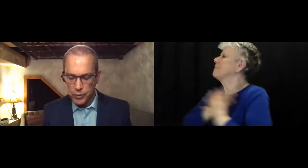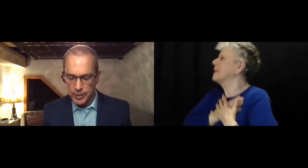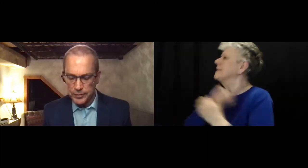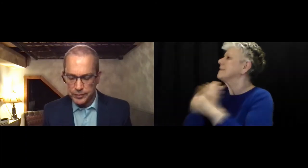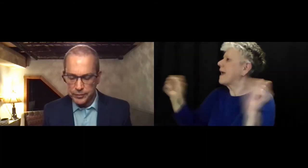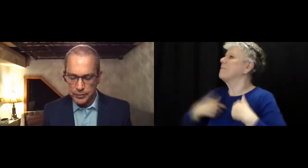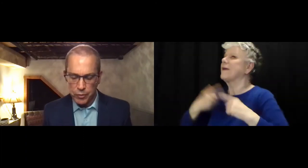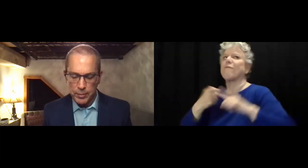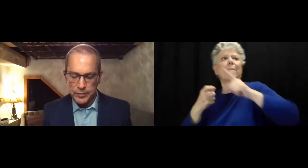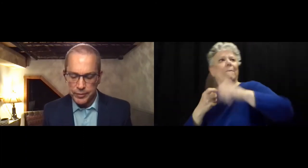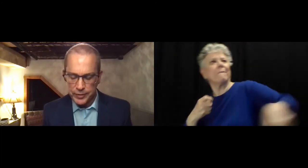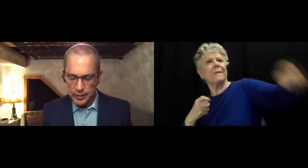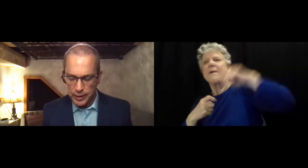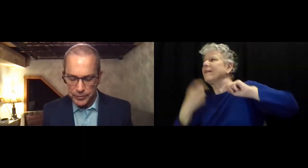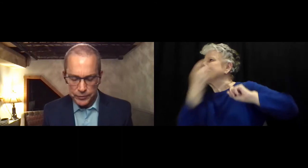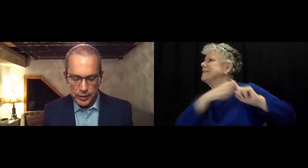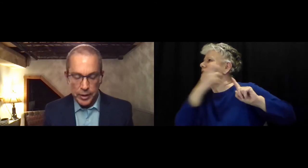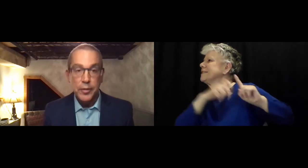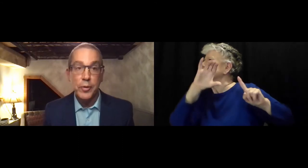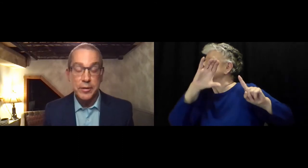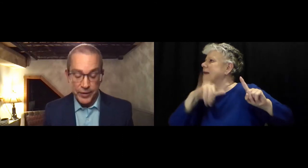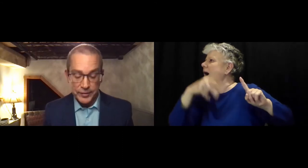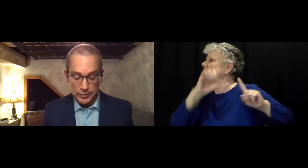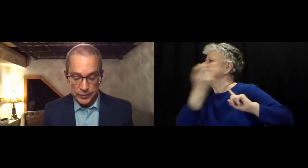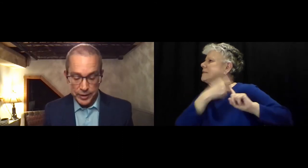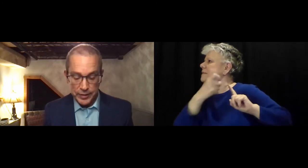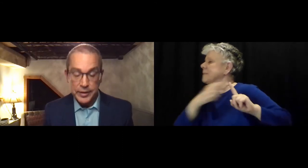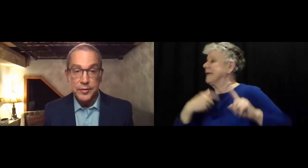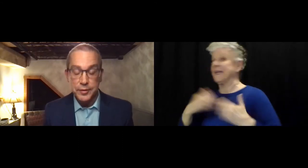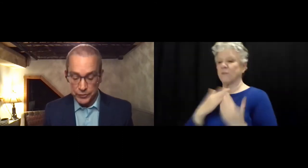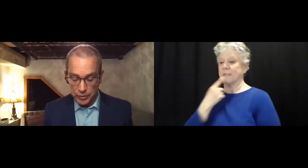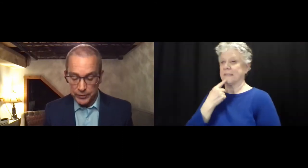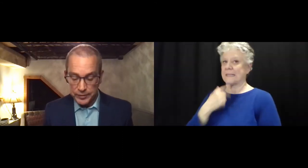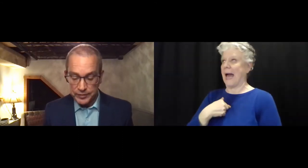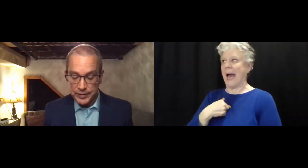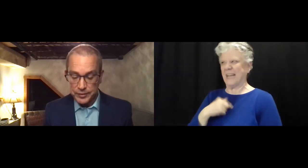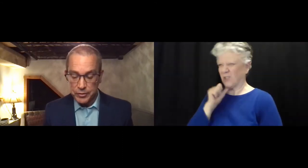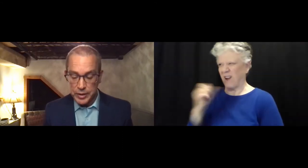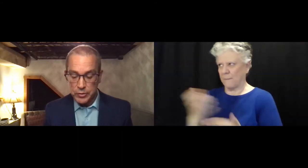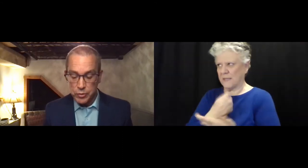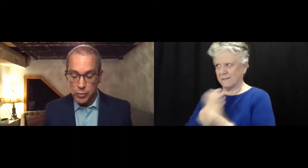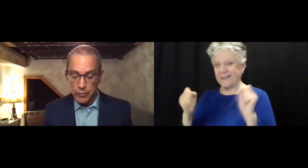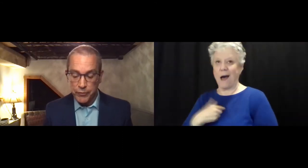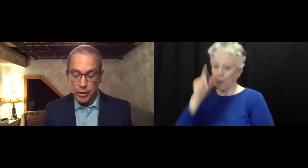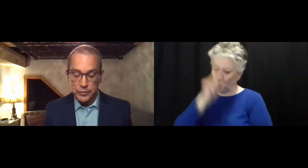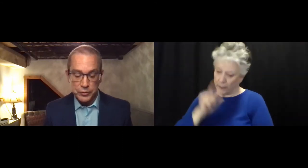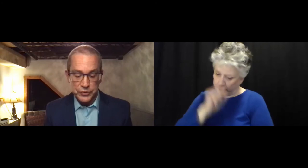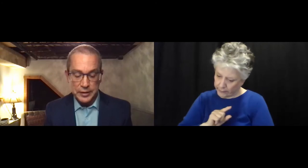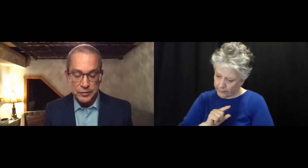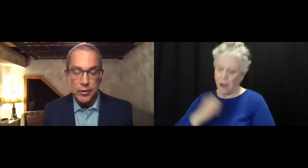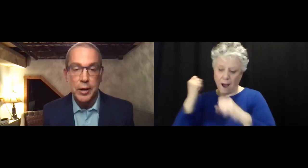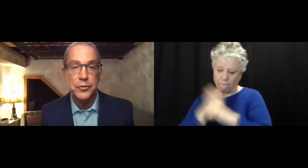from the torments of the Cyclopses, though he confesses that he doesn't deserve it since he is a Greek who, quote, fought